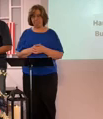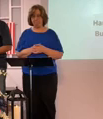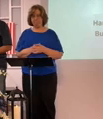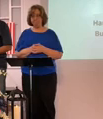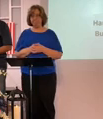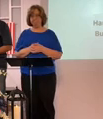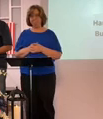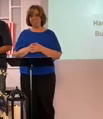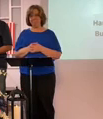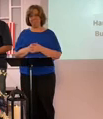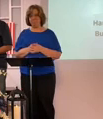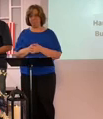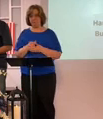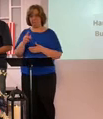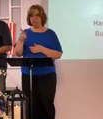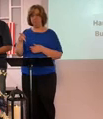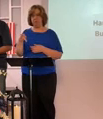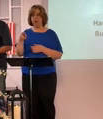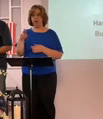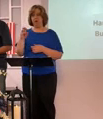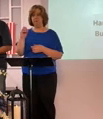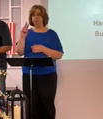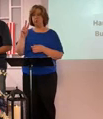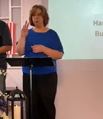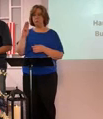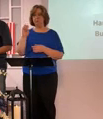And this one is from